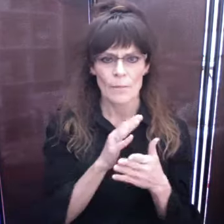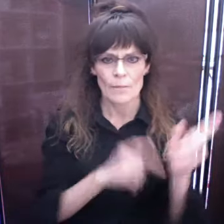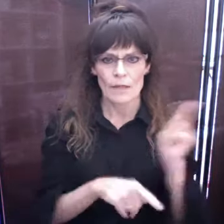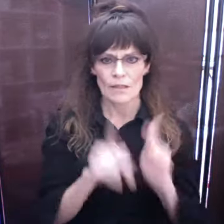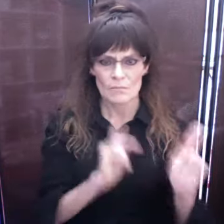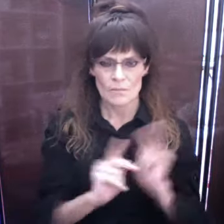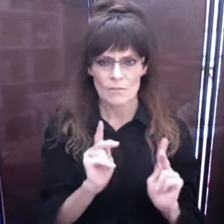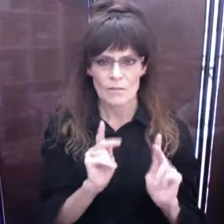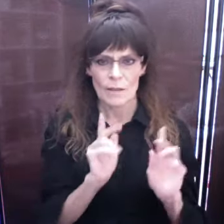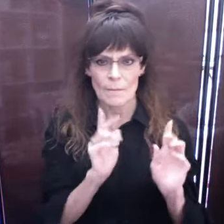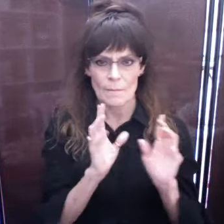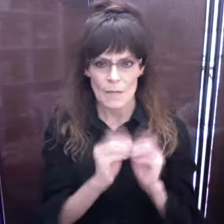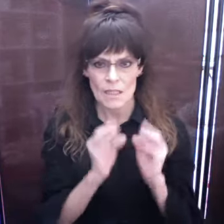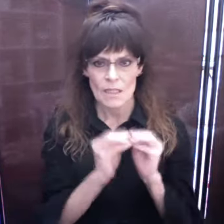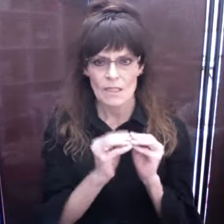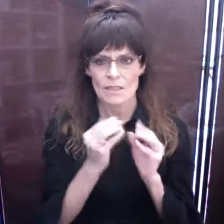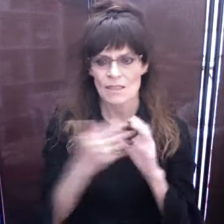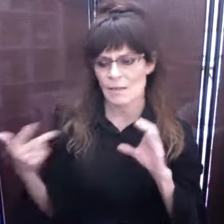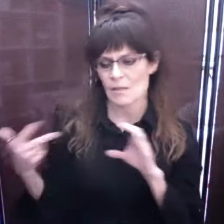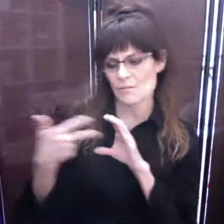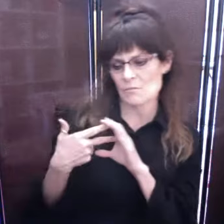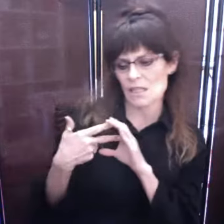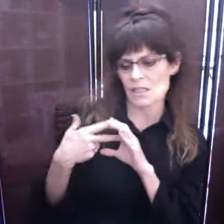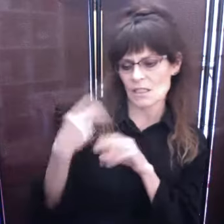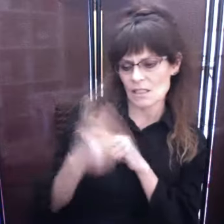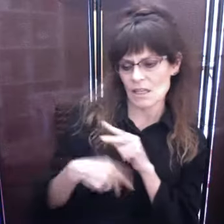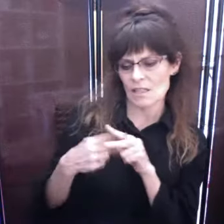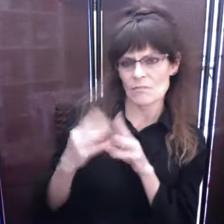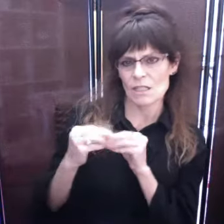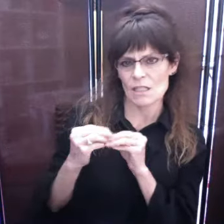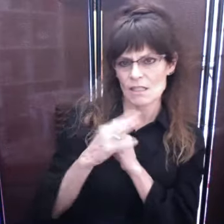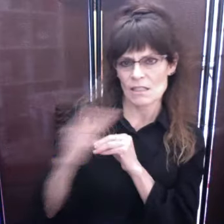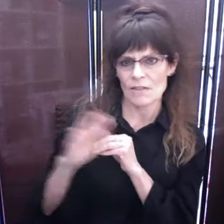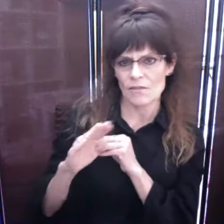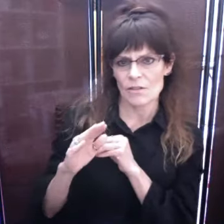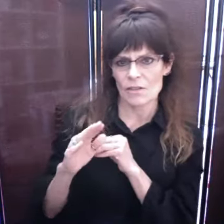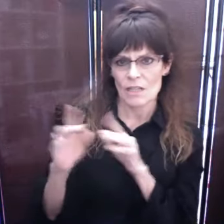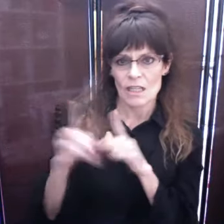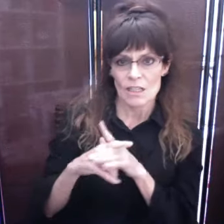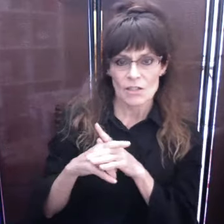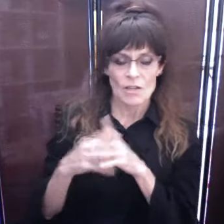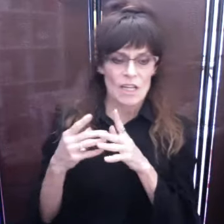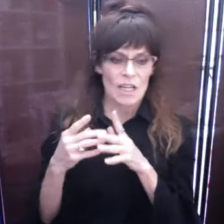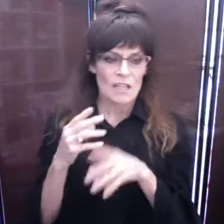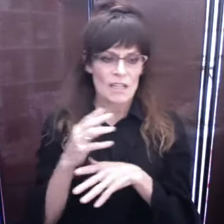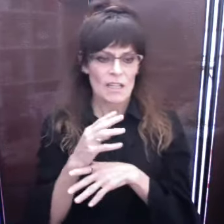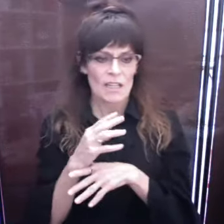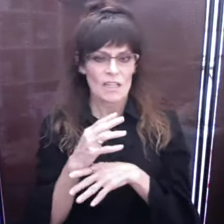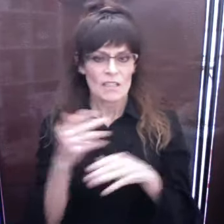some of the Zoom format type meetings. There are people that were never into it. And then there's people for whom it lost its allure. And again, I've